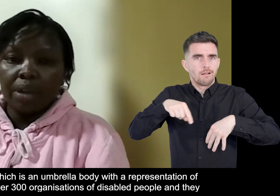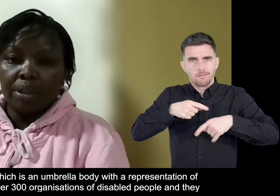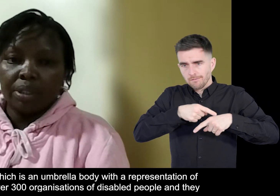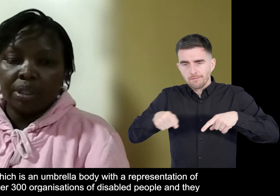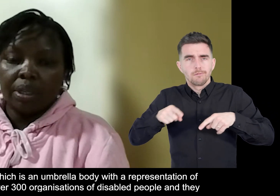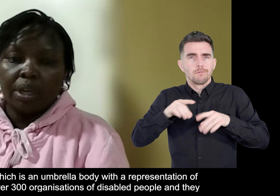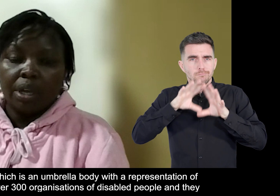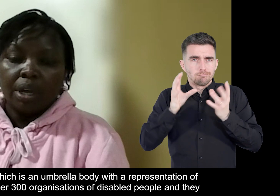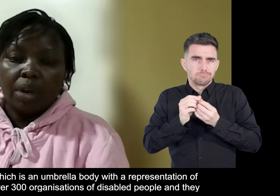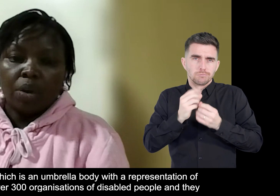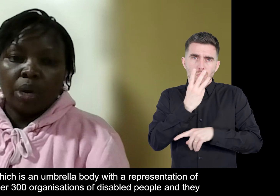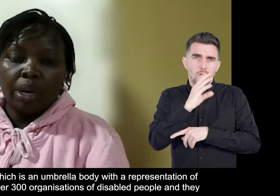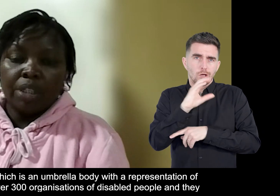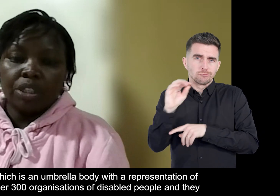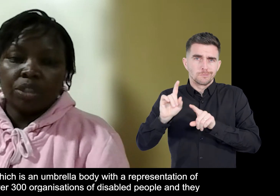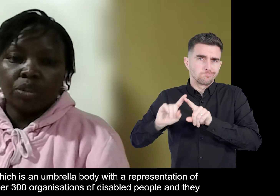over 300